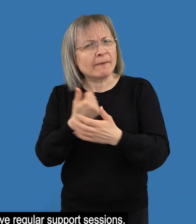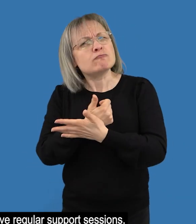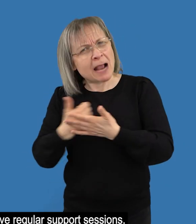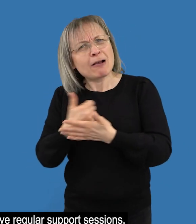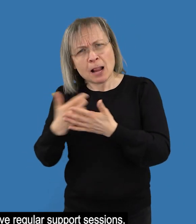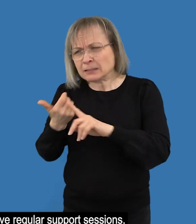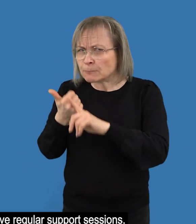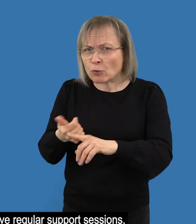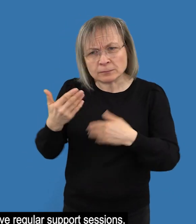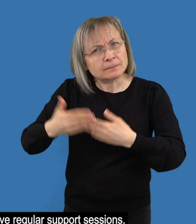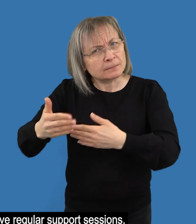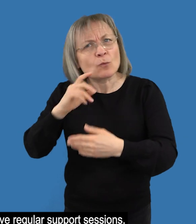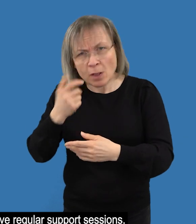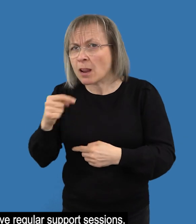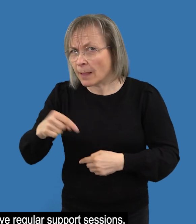You'll have regular support sessions.